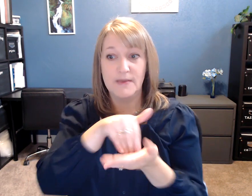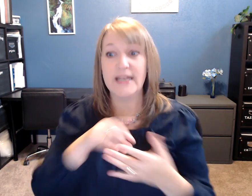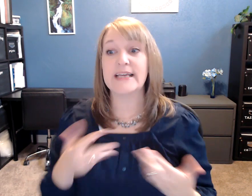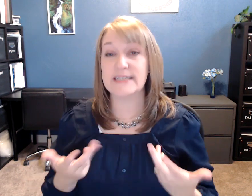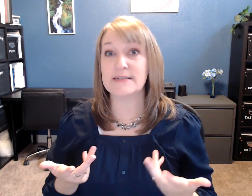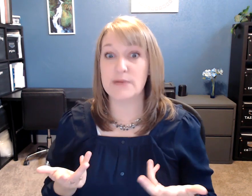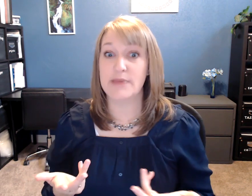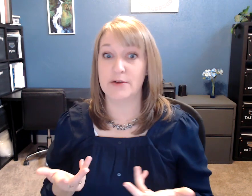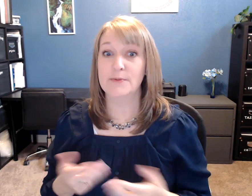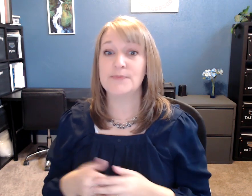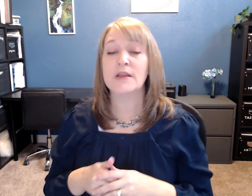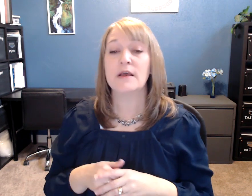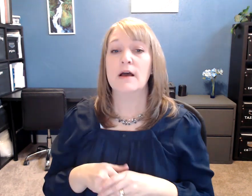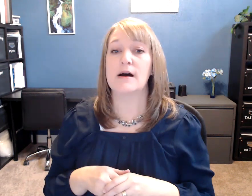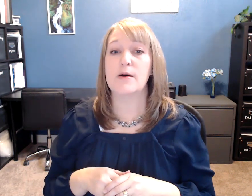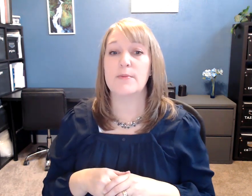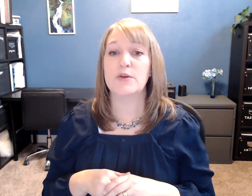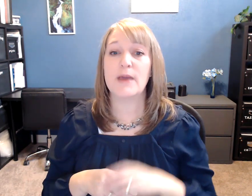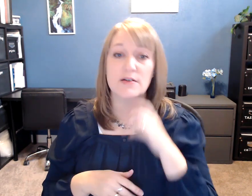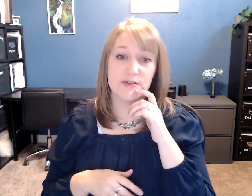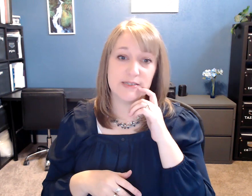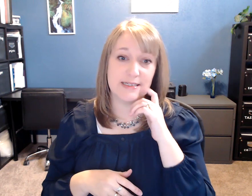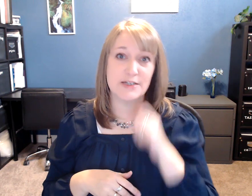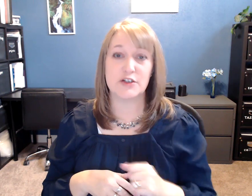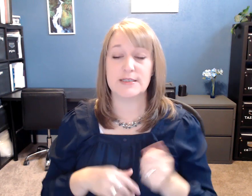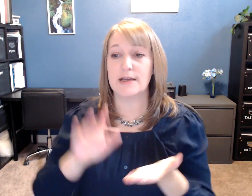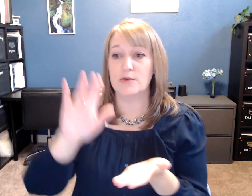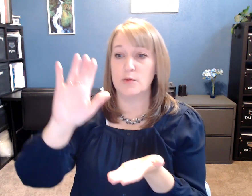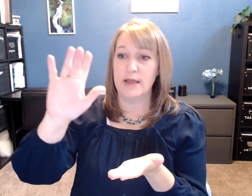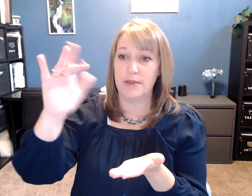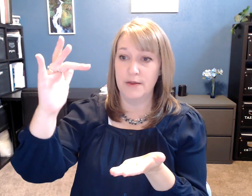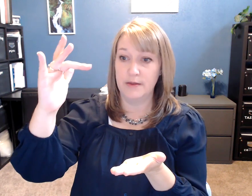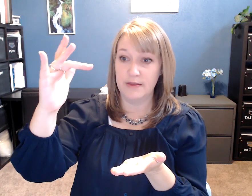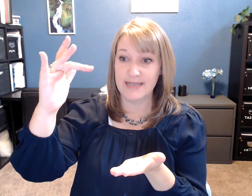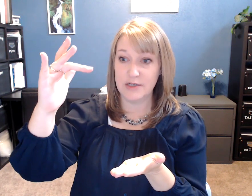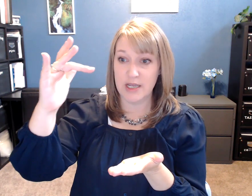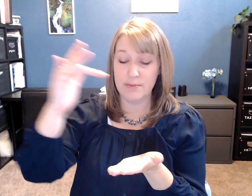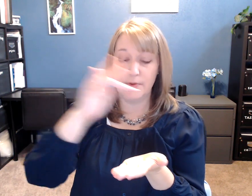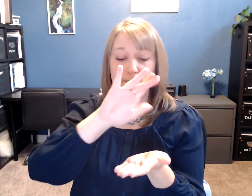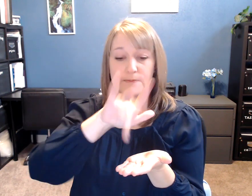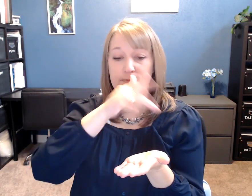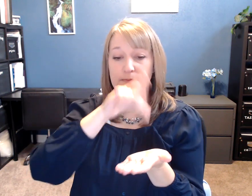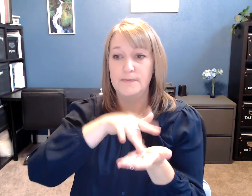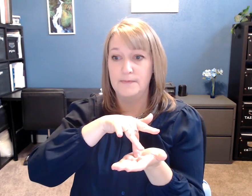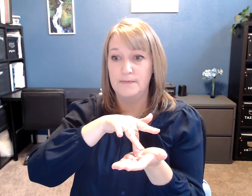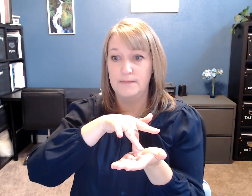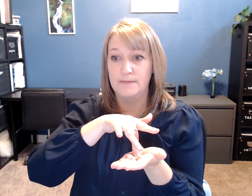And again, it does mean middle. You may also see center signed with this hand shape.